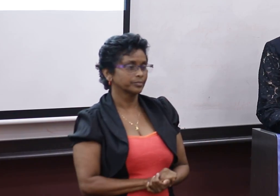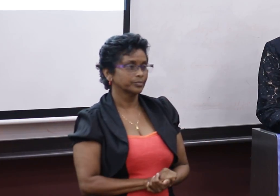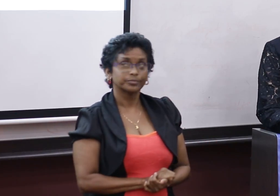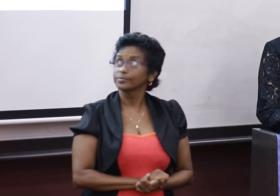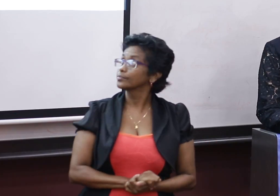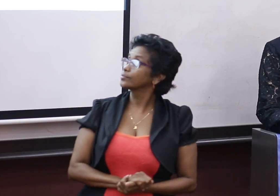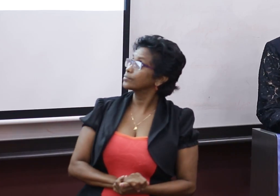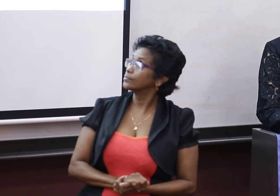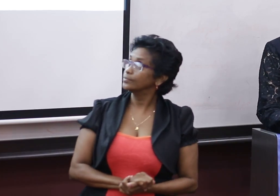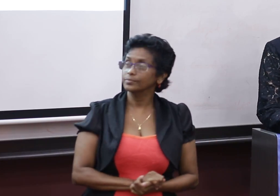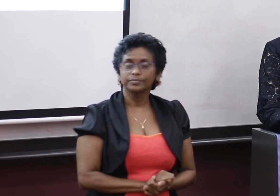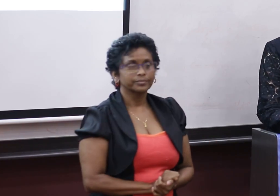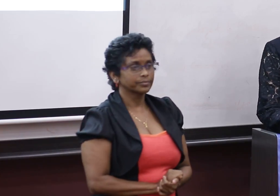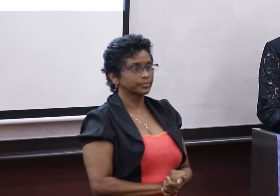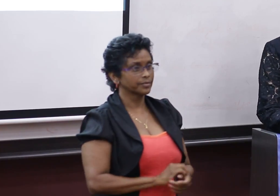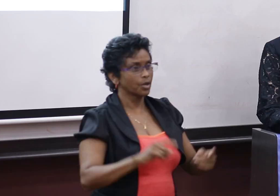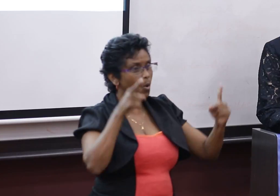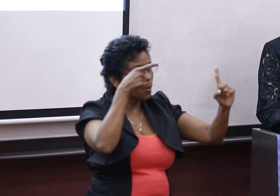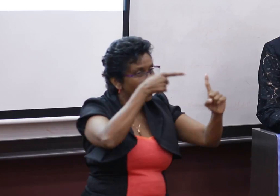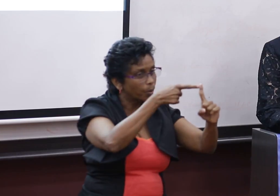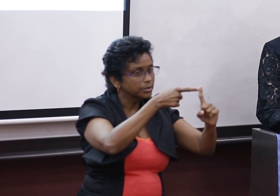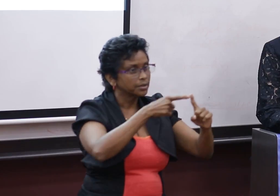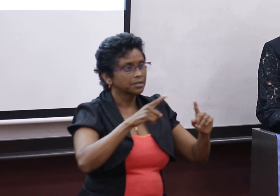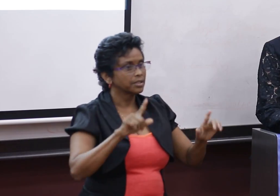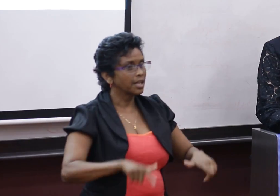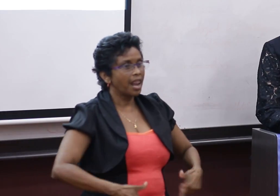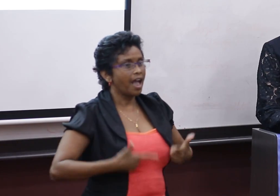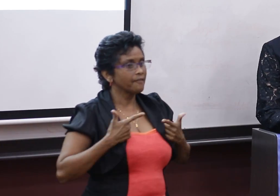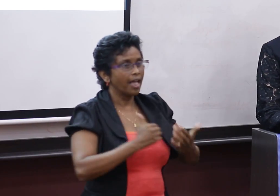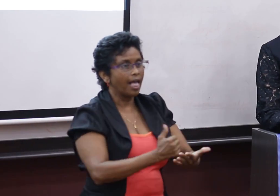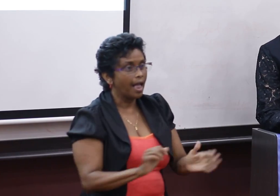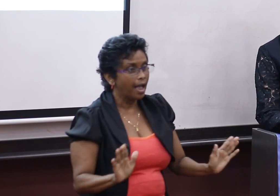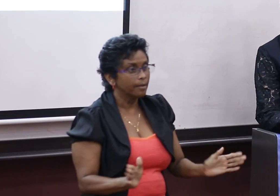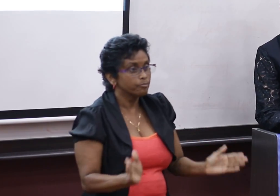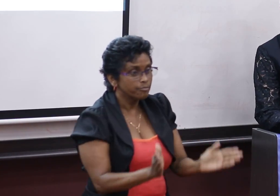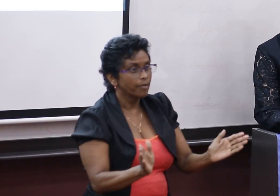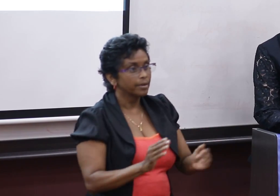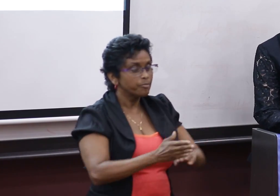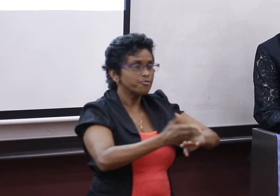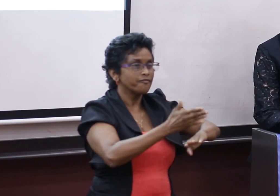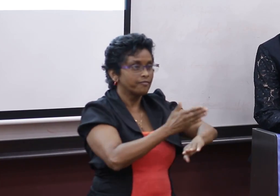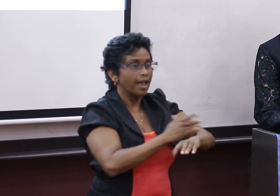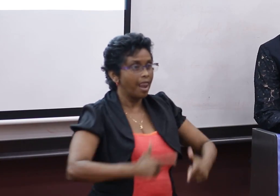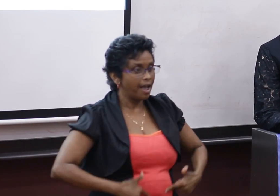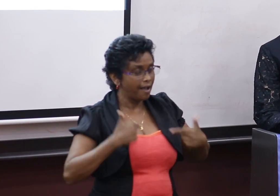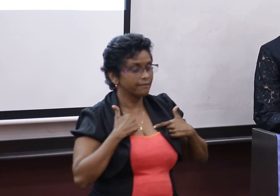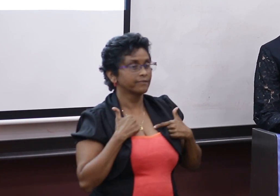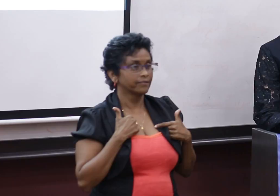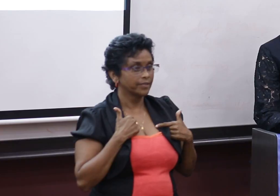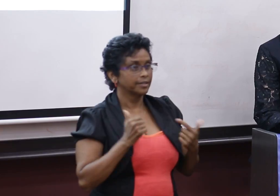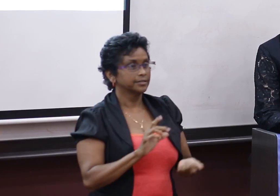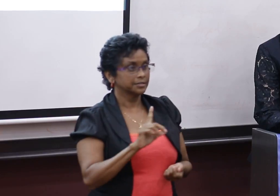Some aims of independent living, which were mentioned earlier, a lot dealing with accessibility of information,